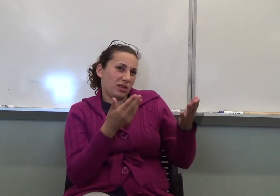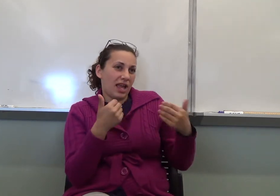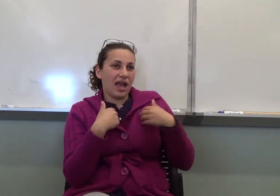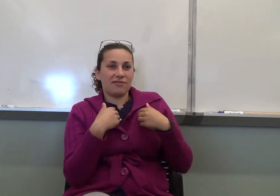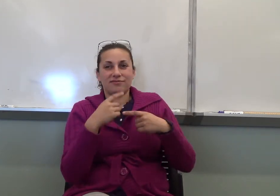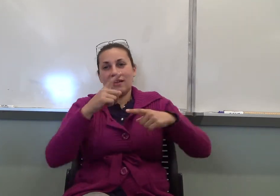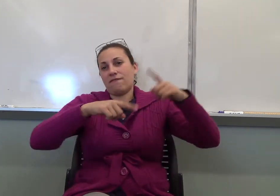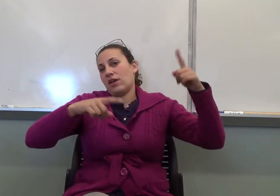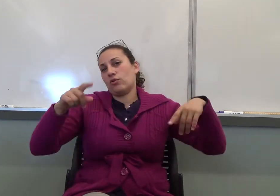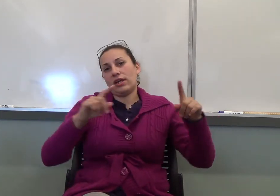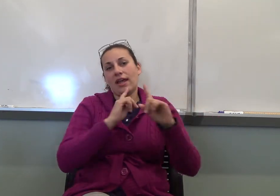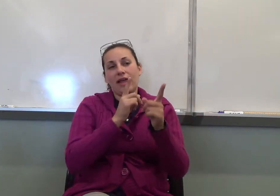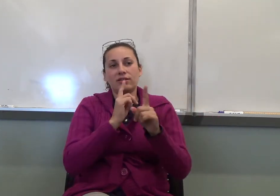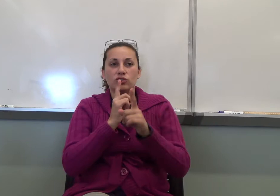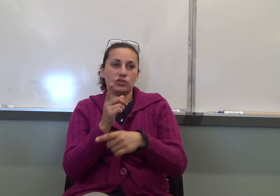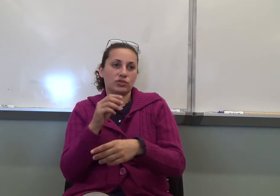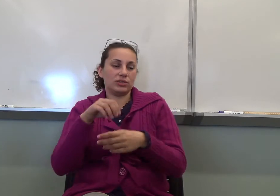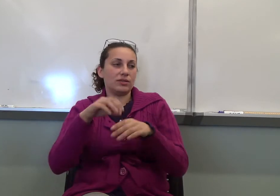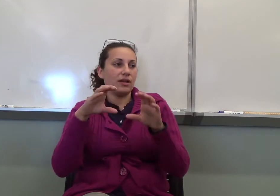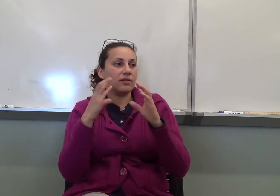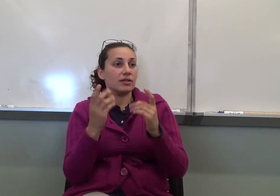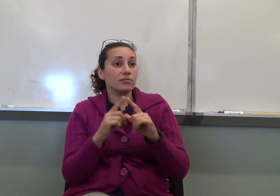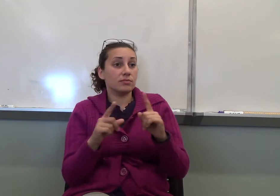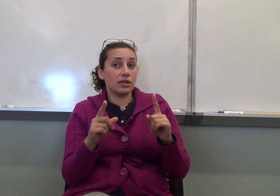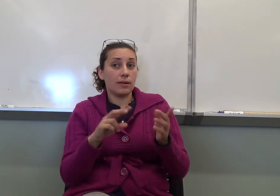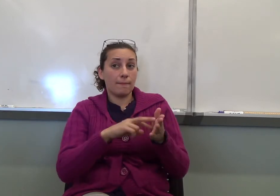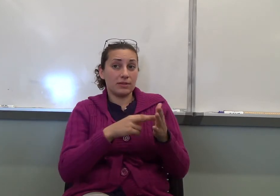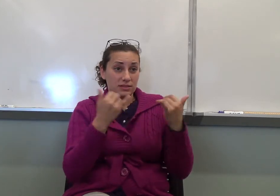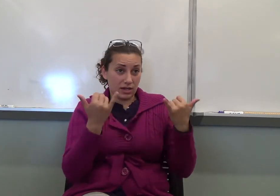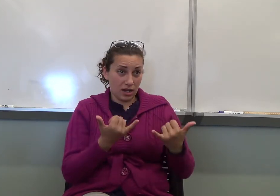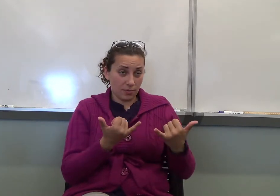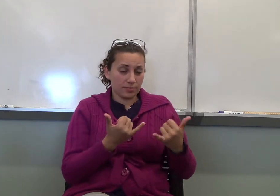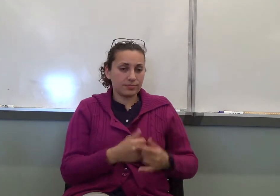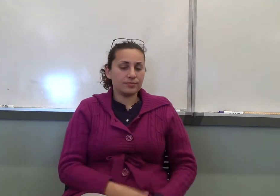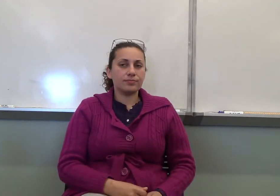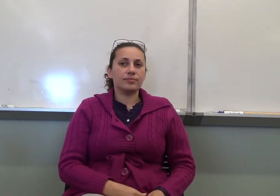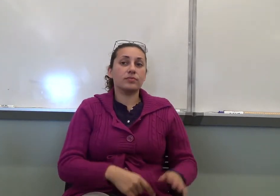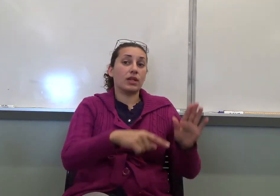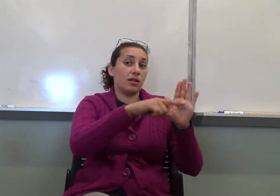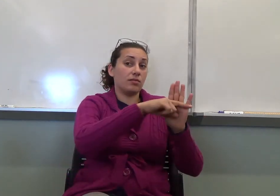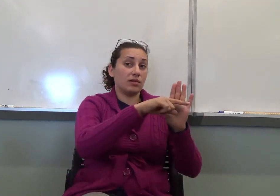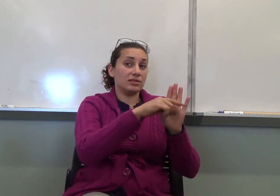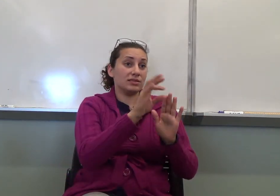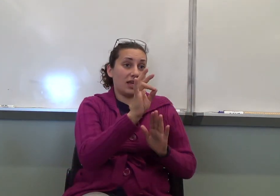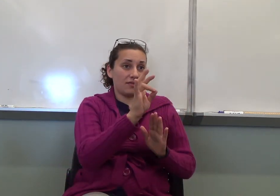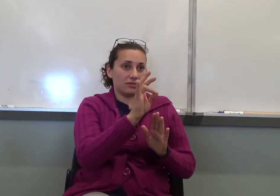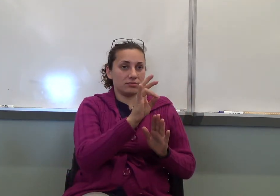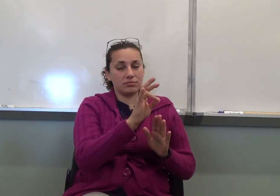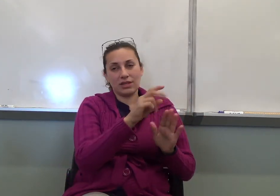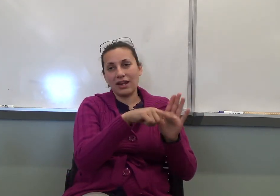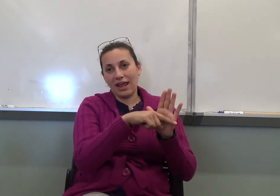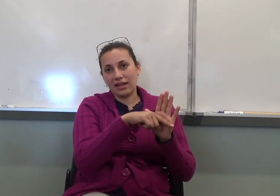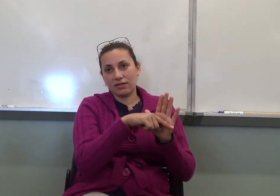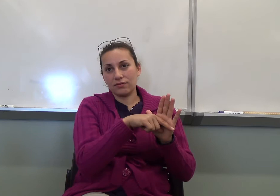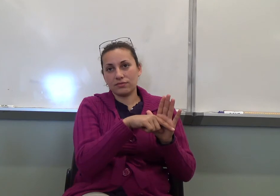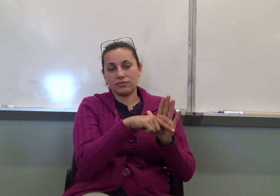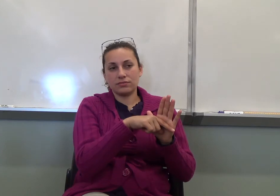class. But what does that mean to us now? The minus 7 is a negative 7. That minus sign stands for a negative number. That's